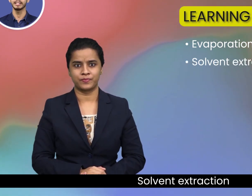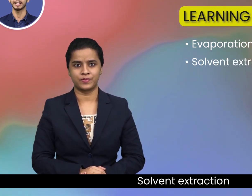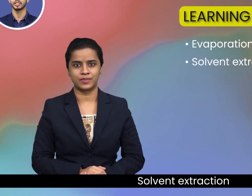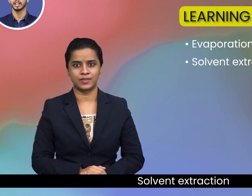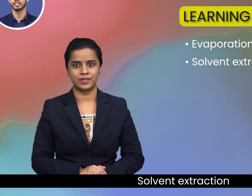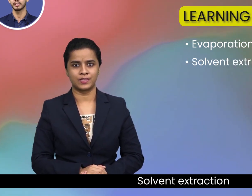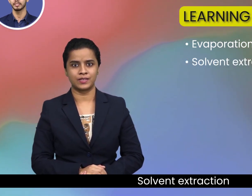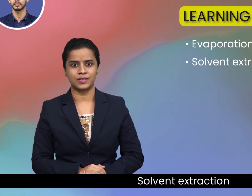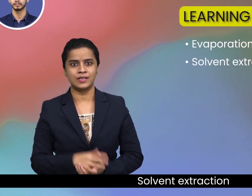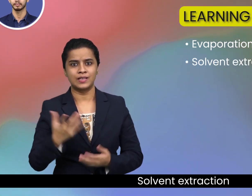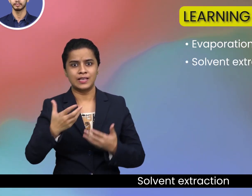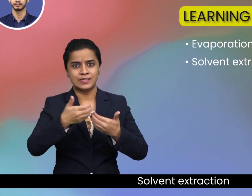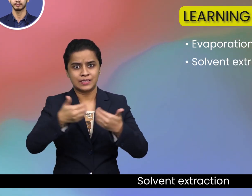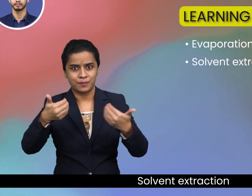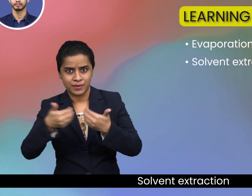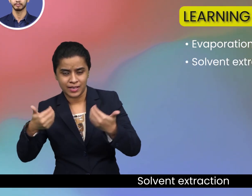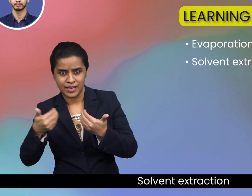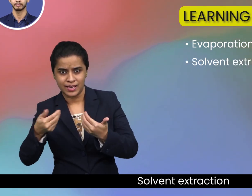solvent extraction,